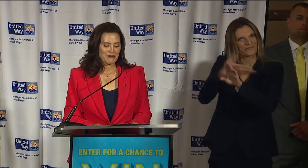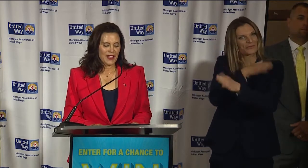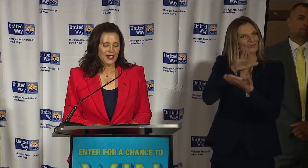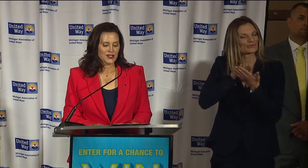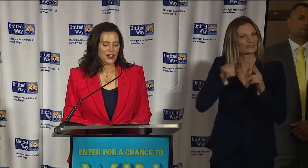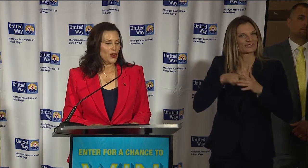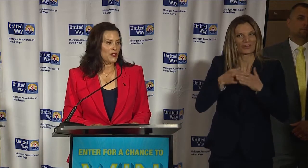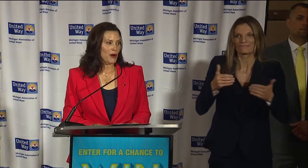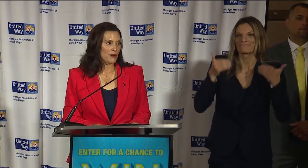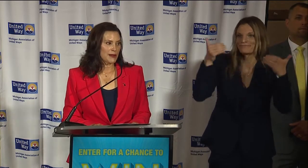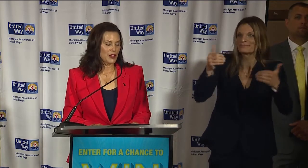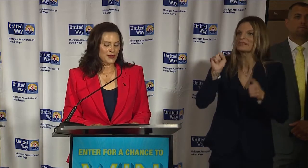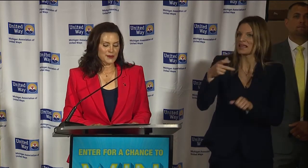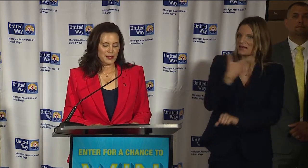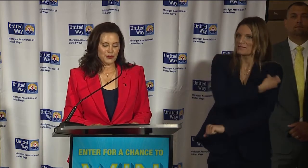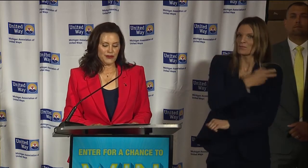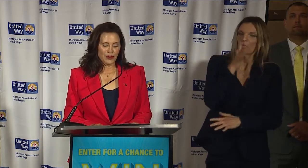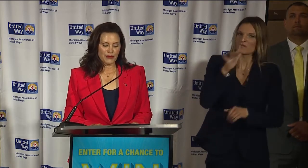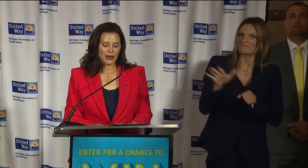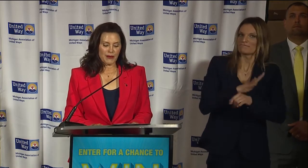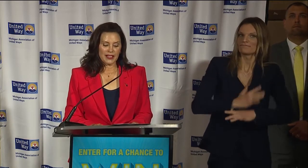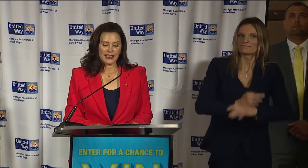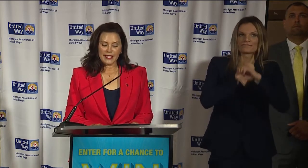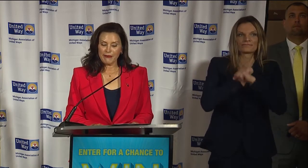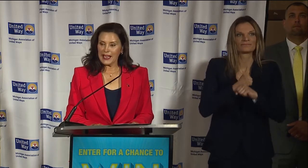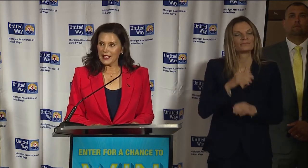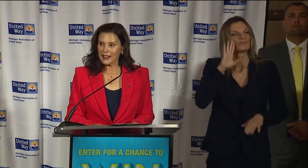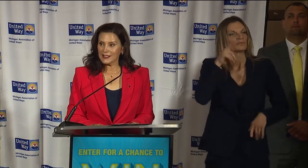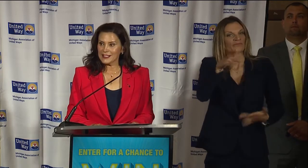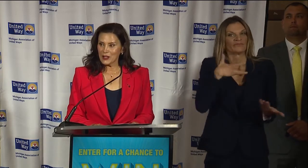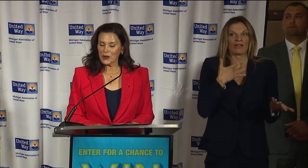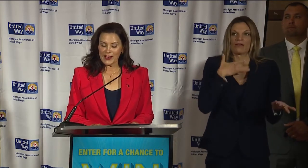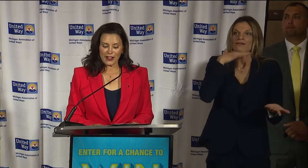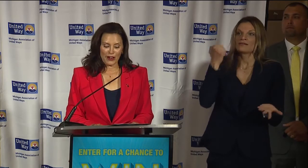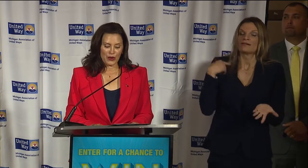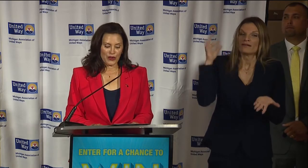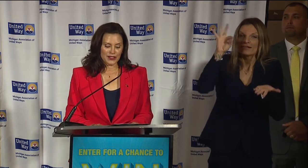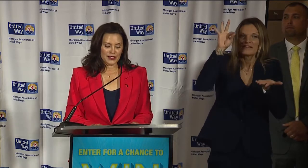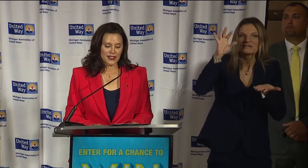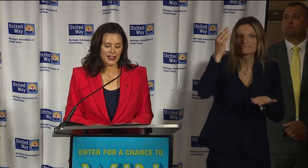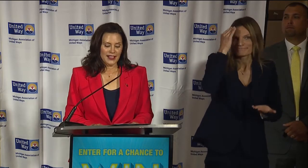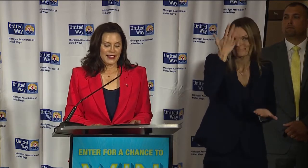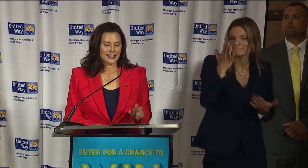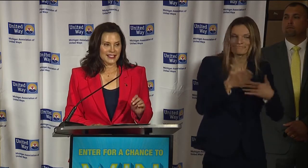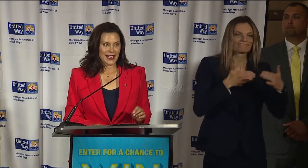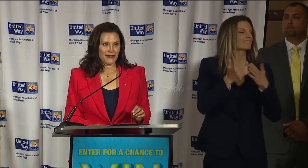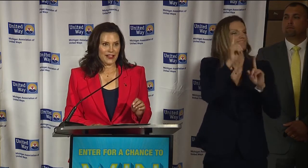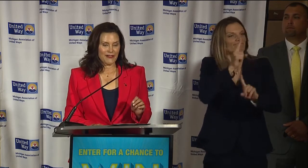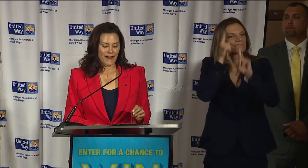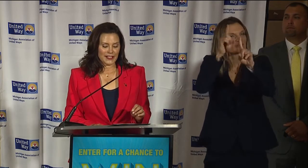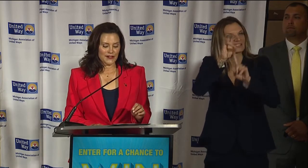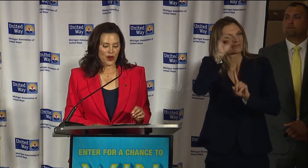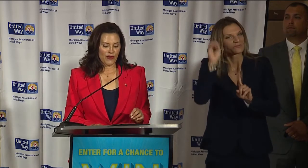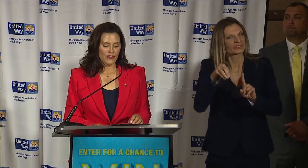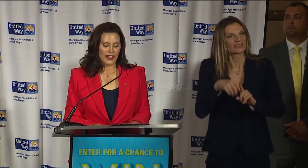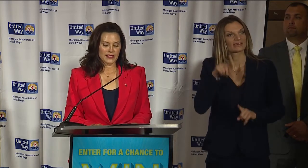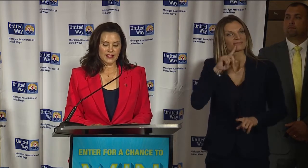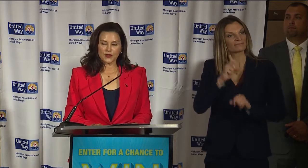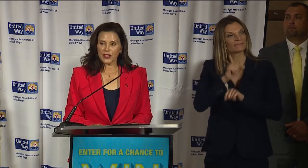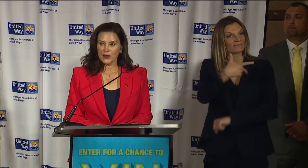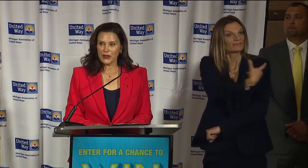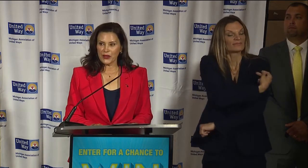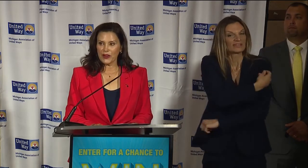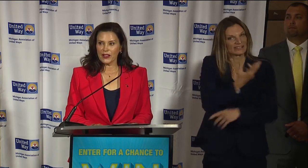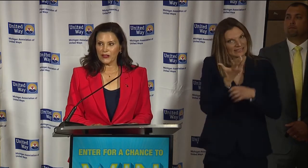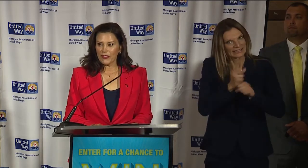year. So I know you've probably heard this pitch before, but I'm going to keep making it until we hit our goals. These safe, effective COVID